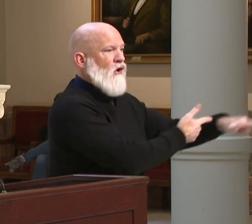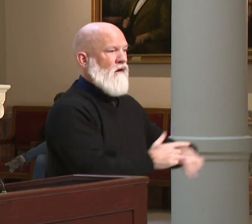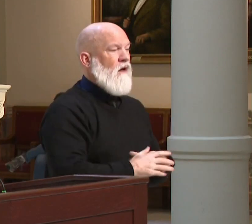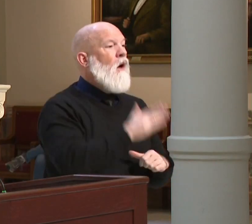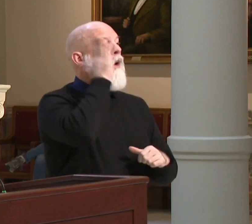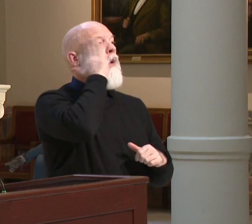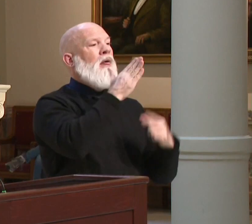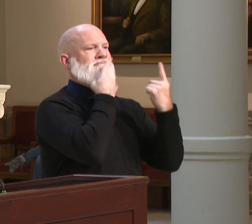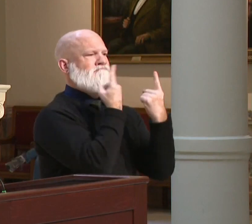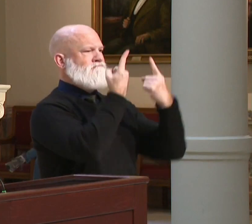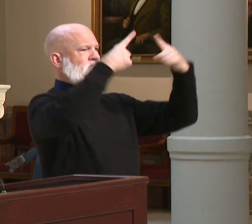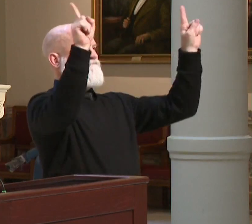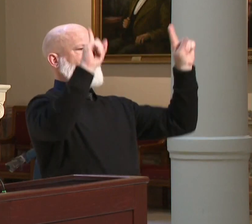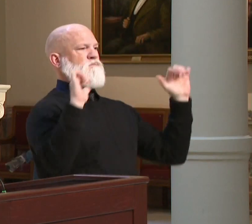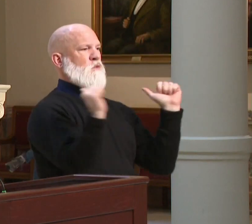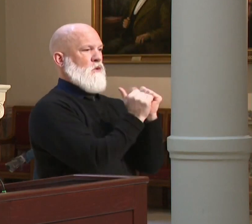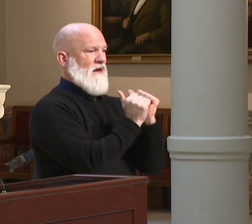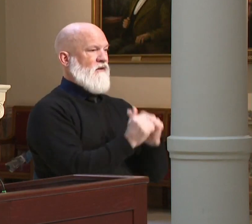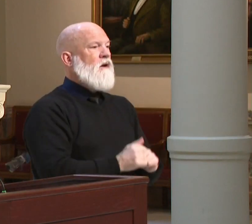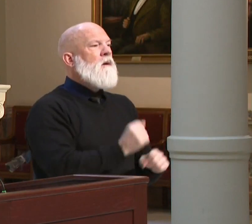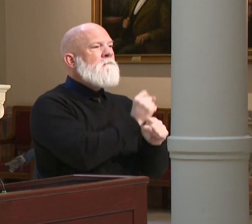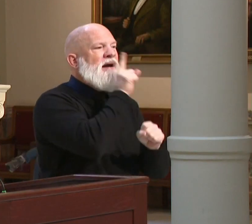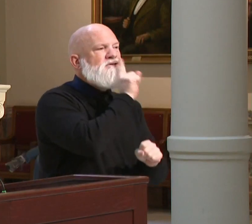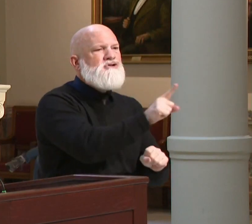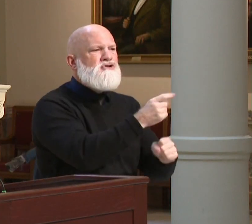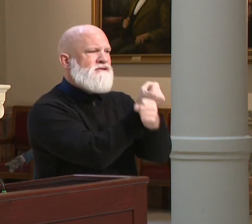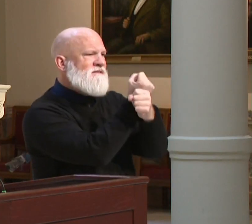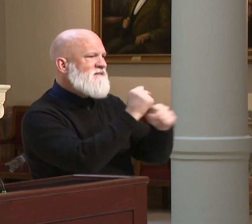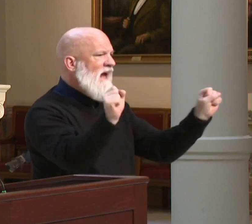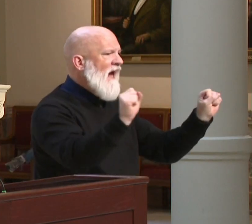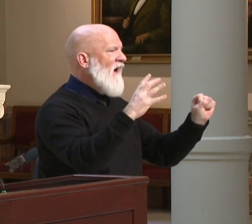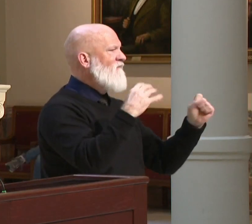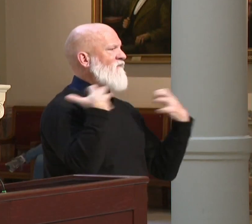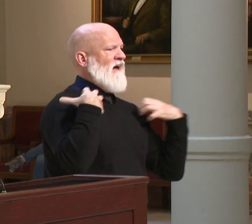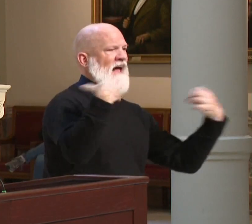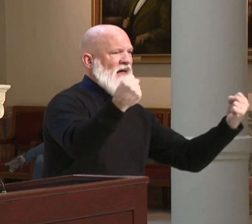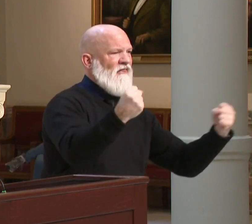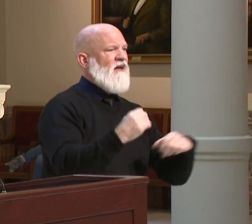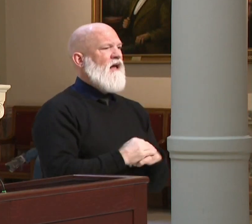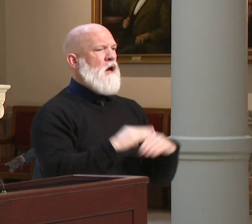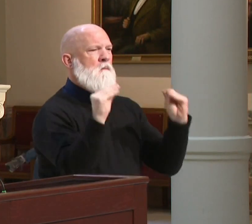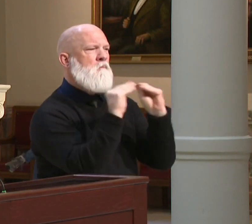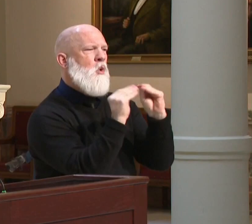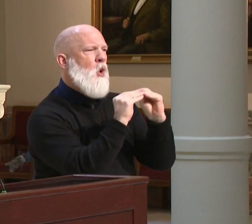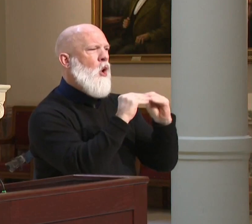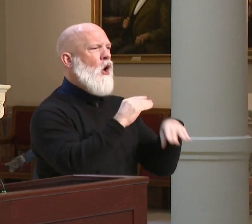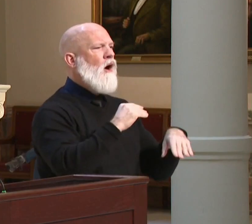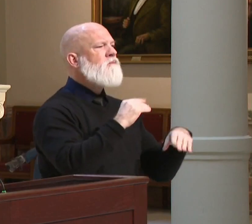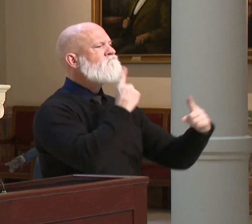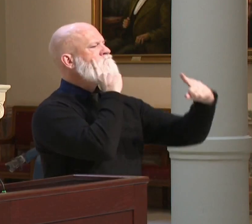together and ensure a safer, healthier, and more prosperous future in the Peach State.